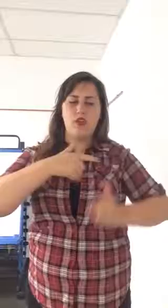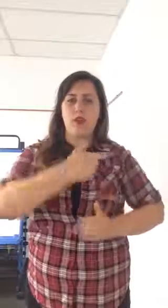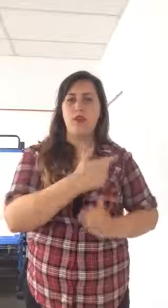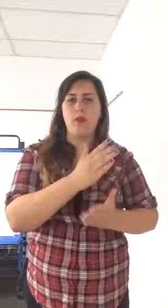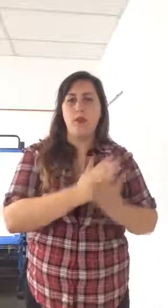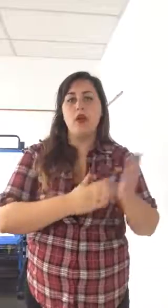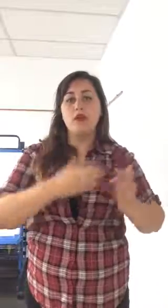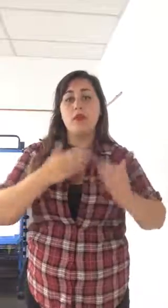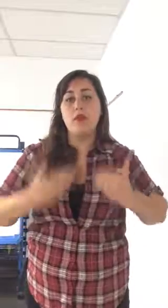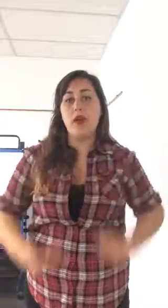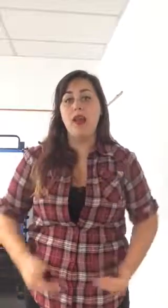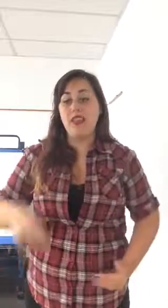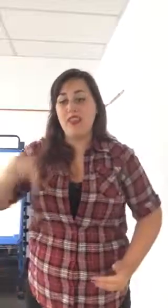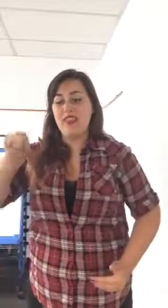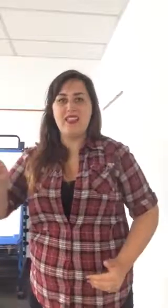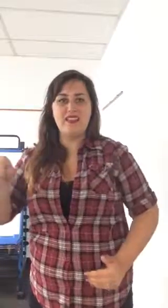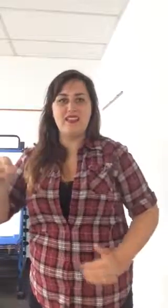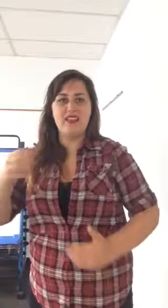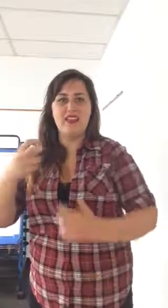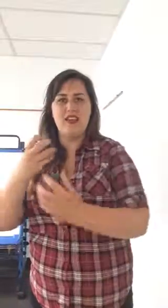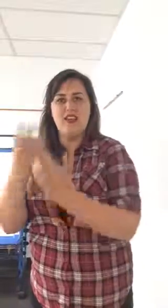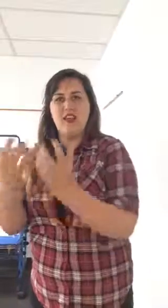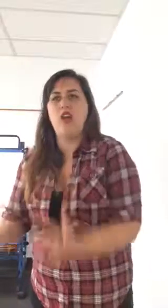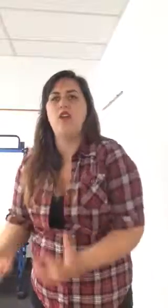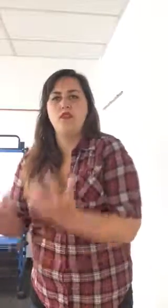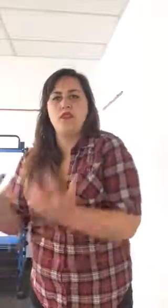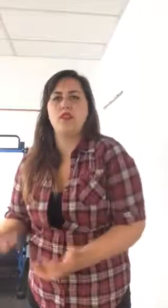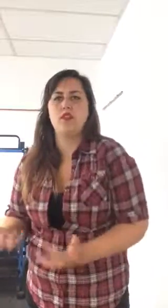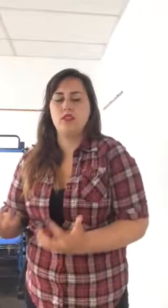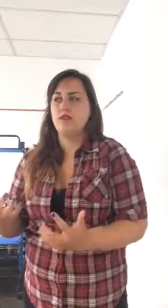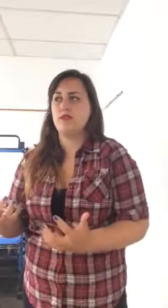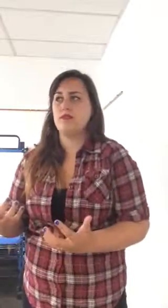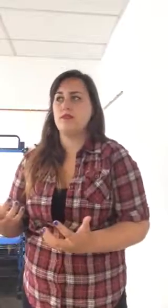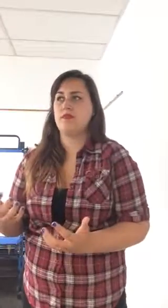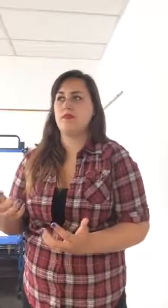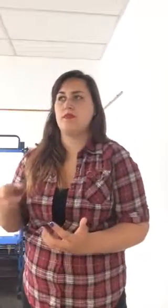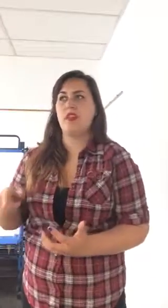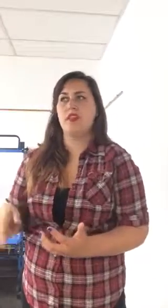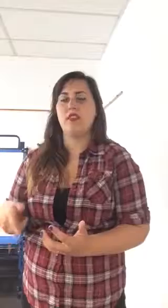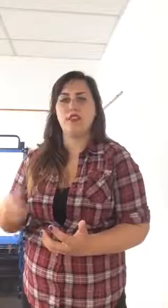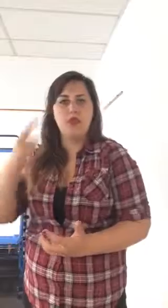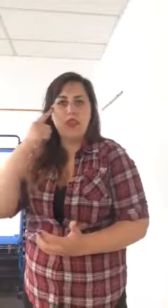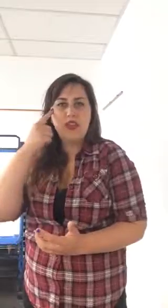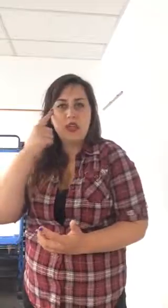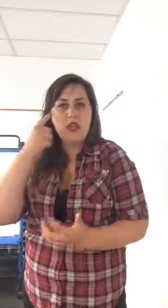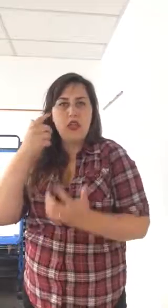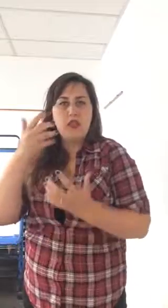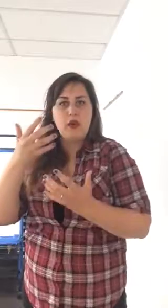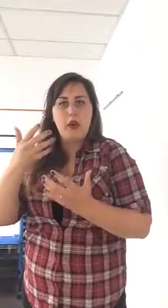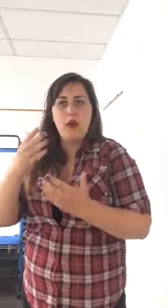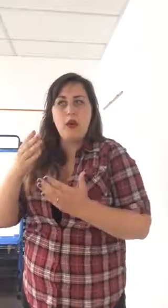heavy, isn't it? I mean, it's all this bone stuff right here. You think that the body's, a lot of the body's made up of